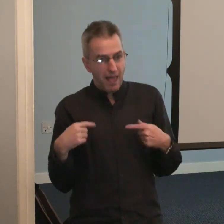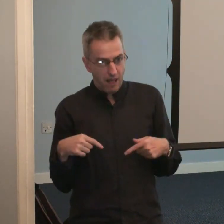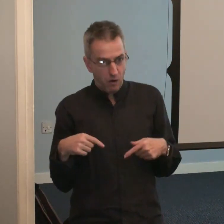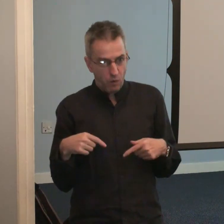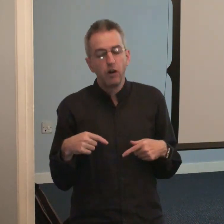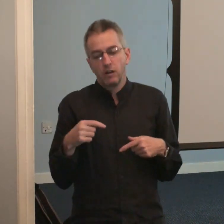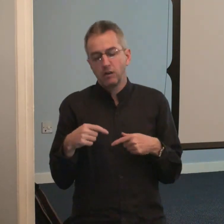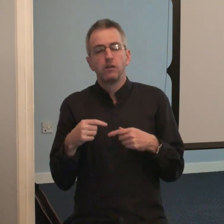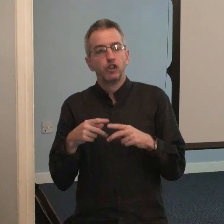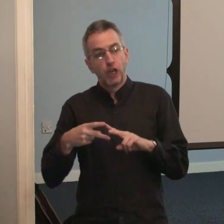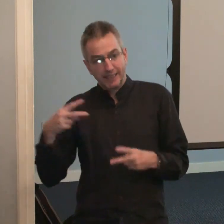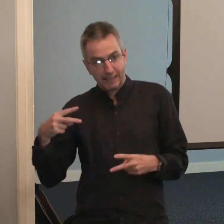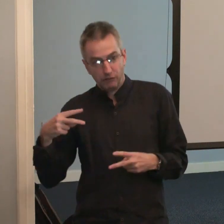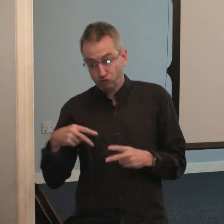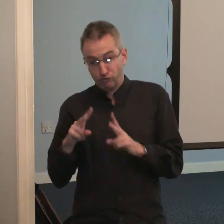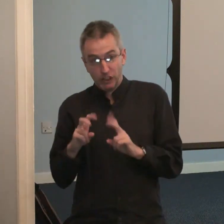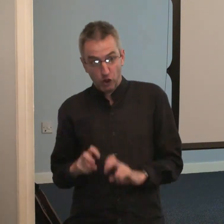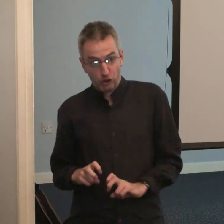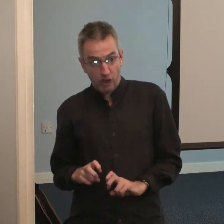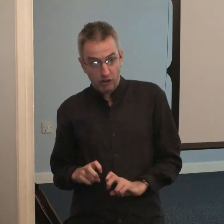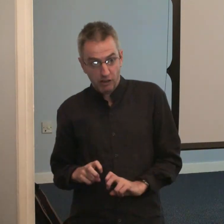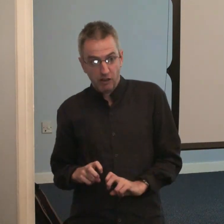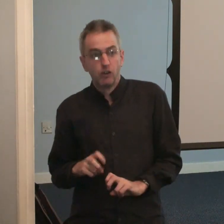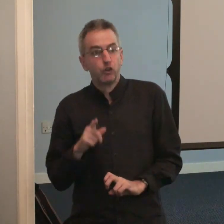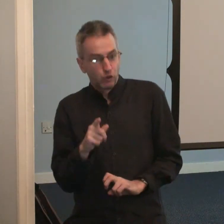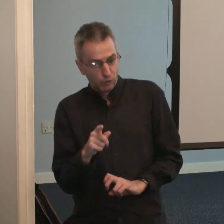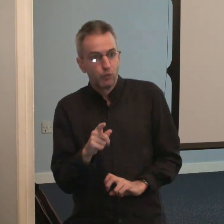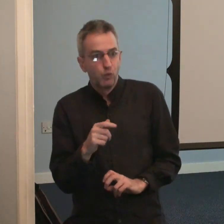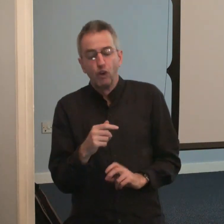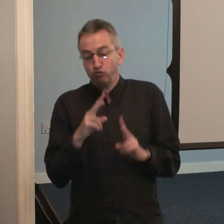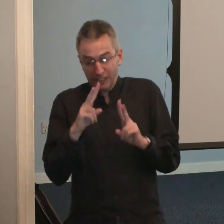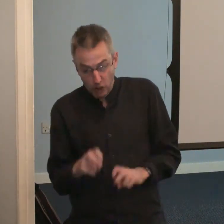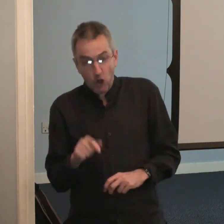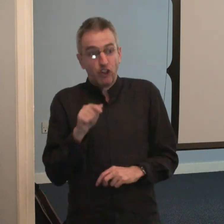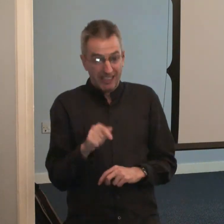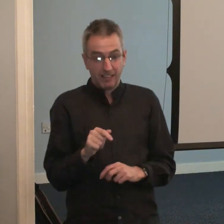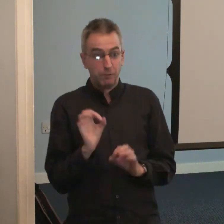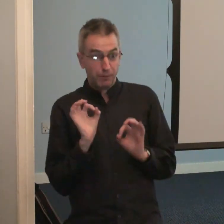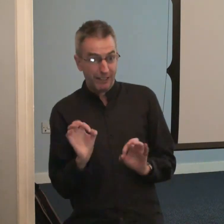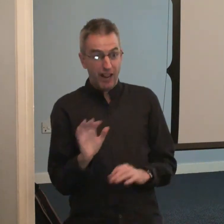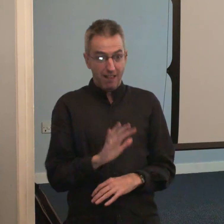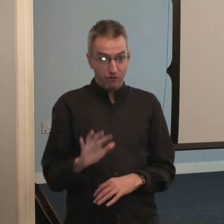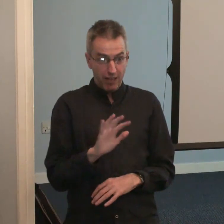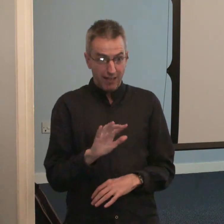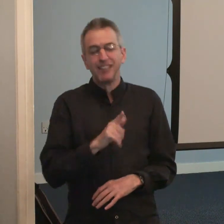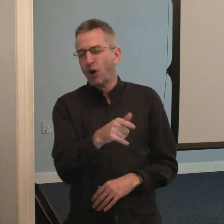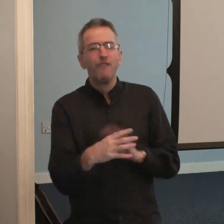has to give you an approval license before you are allowed to undertake any